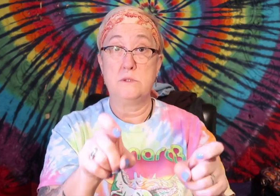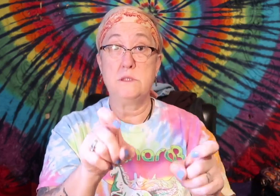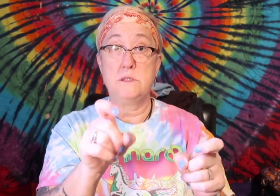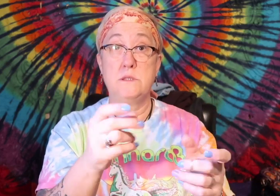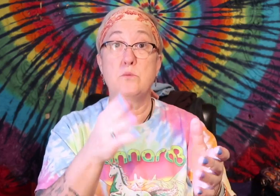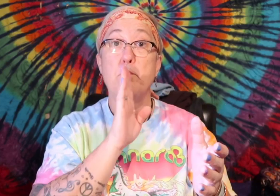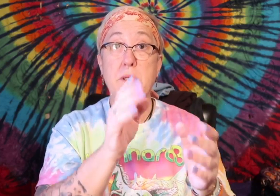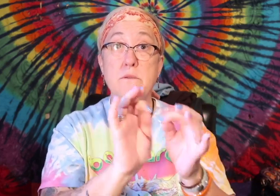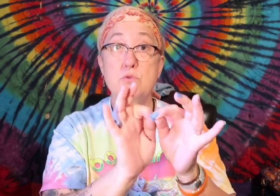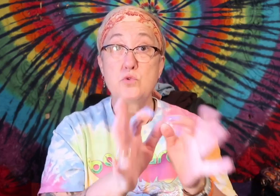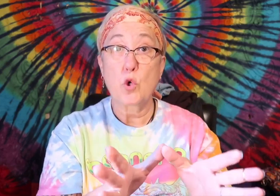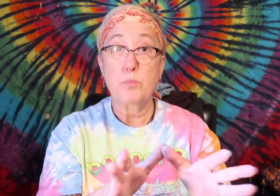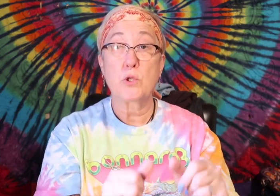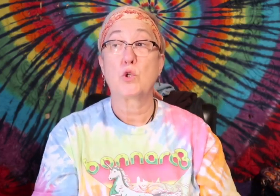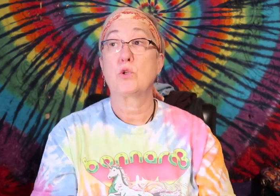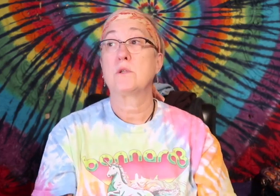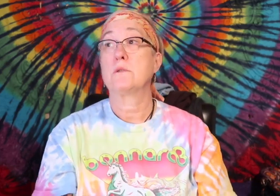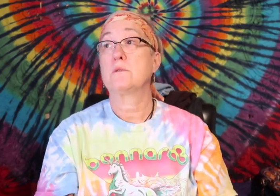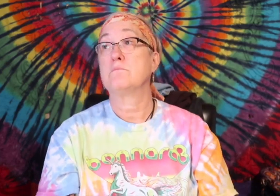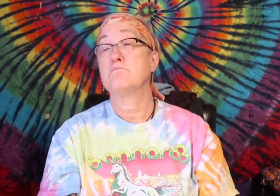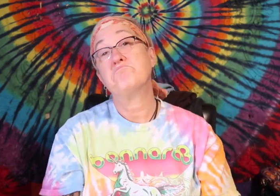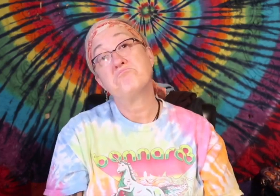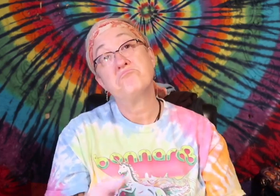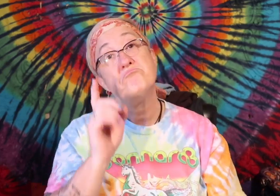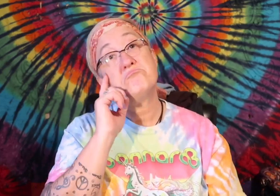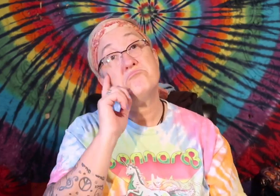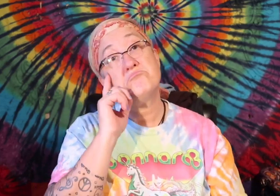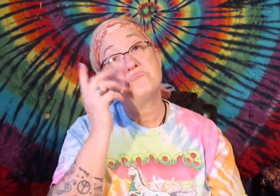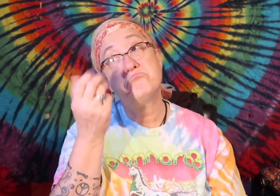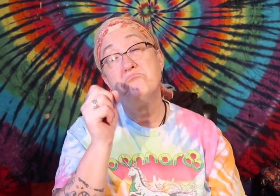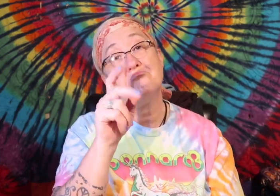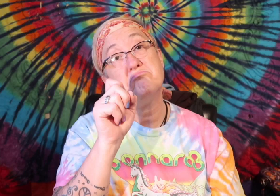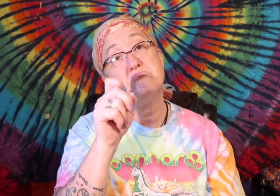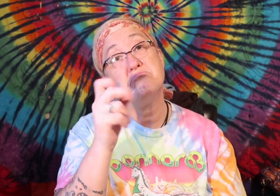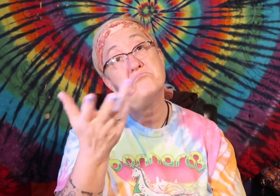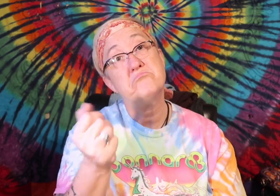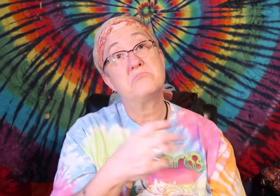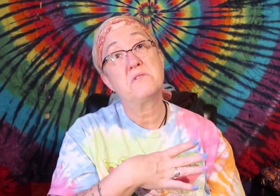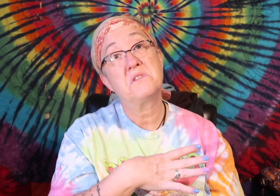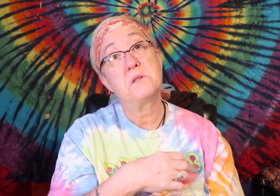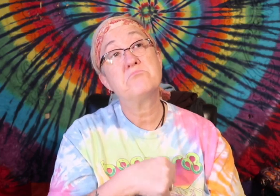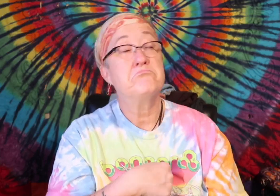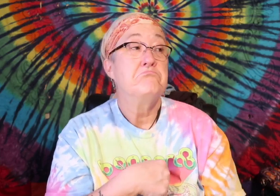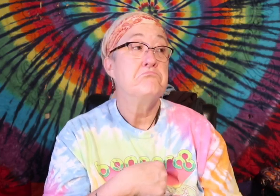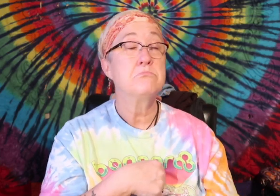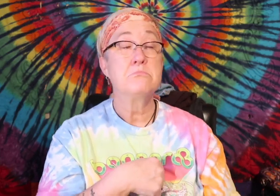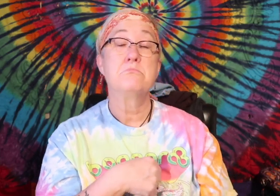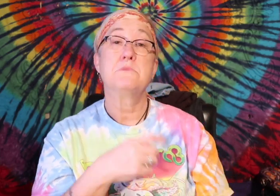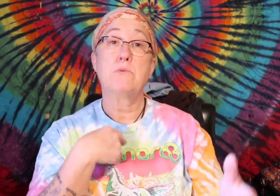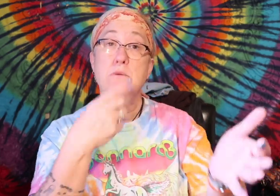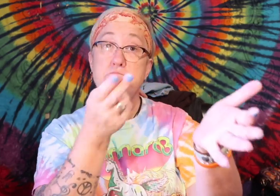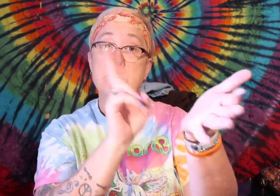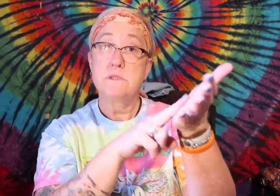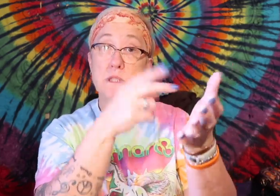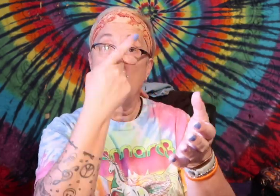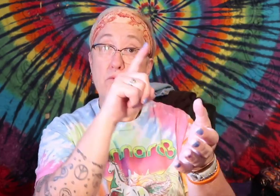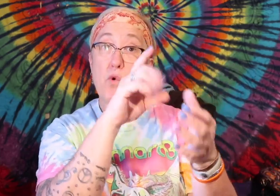sign up. You really need to be an interpreter. So I thought about it. I was like, yeah, okay, whatever, fine. So I signed